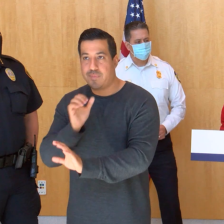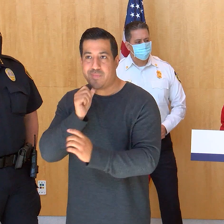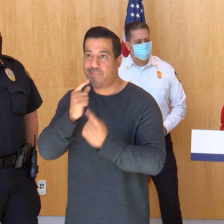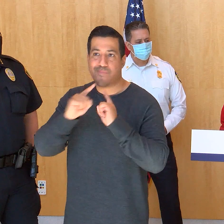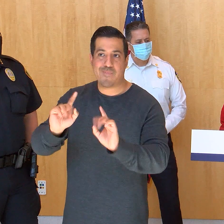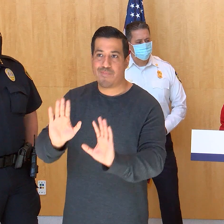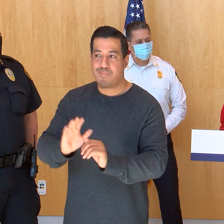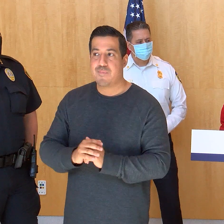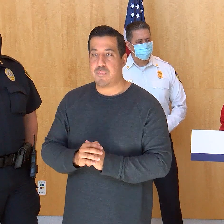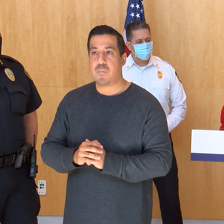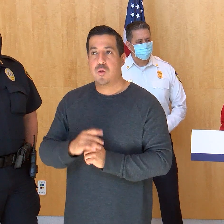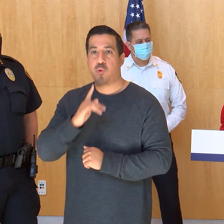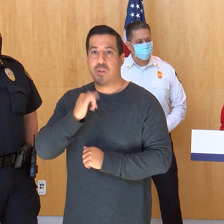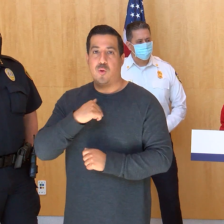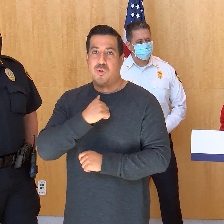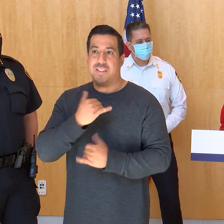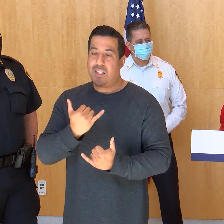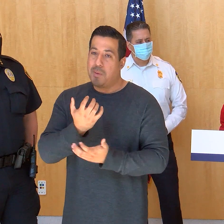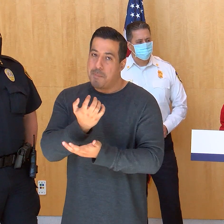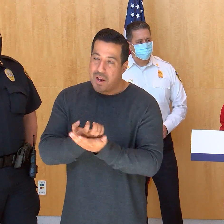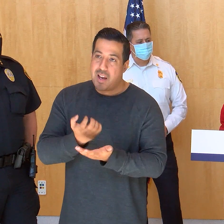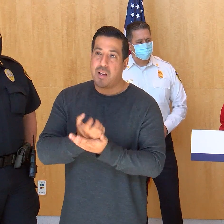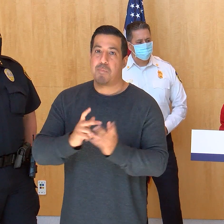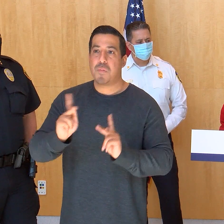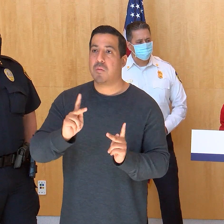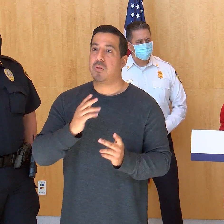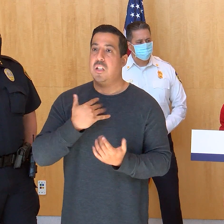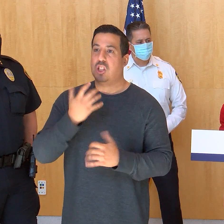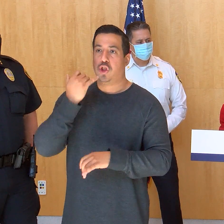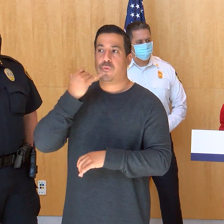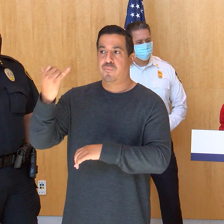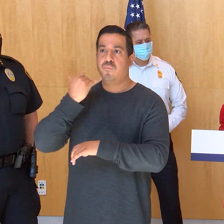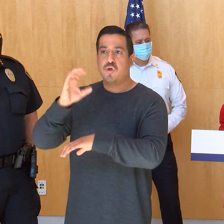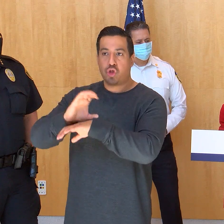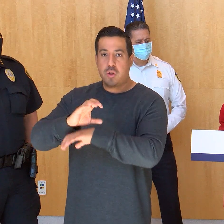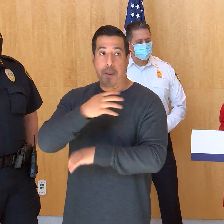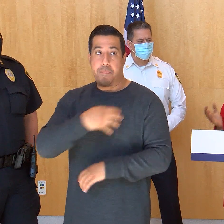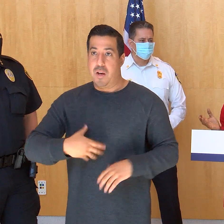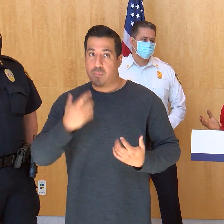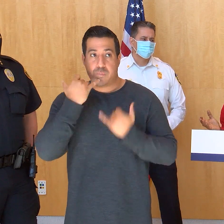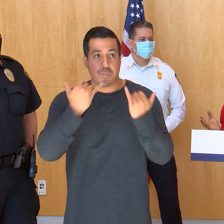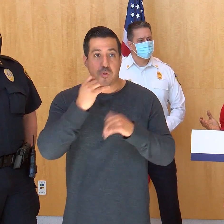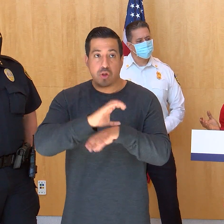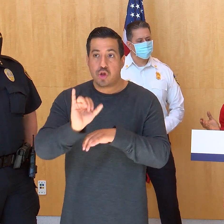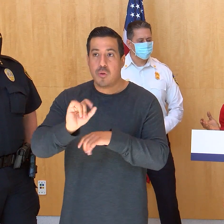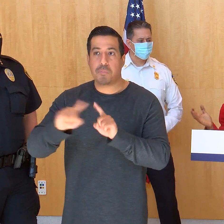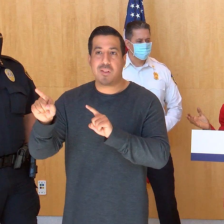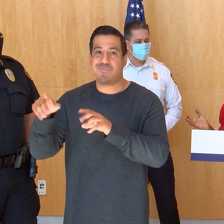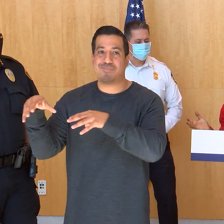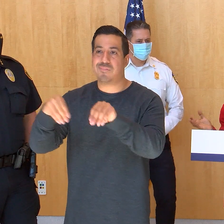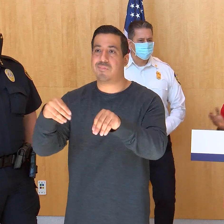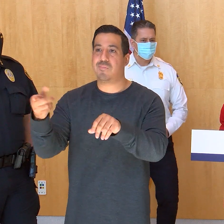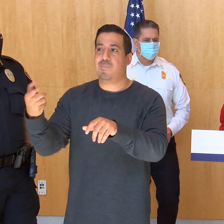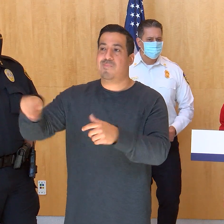And tragically, we just beg people. I called churches this morning. I know the mayor has been calling churches. They're out of power, so they